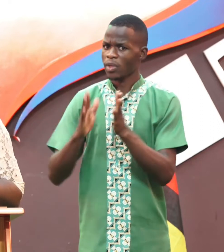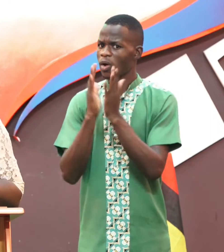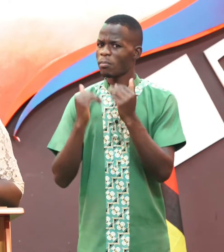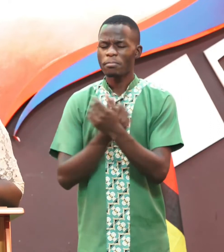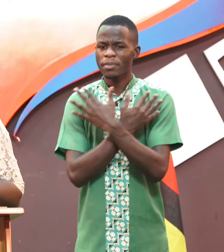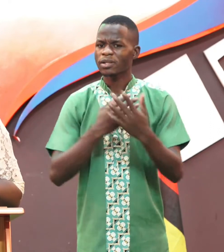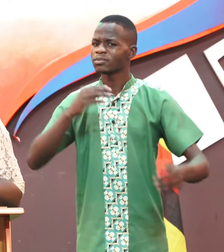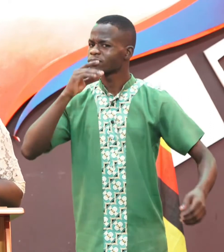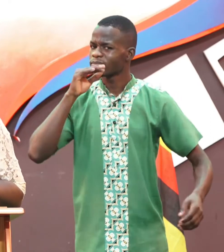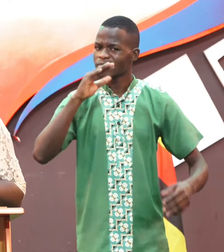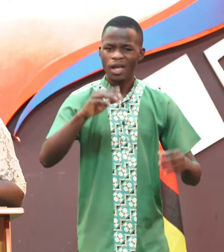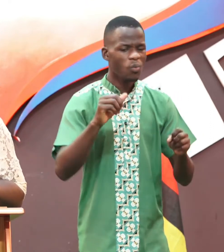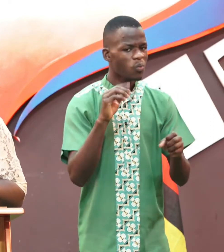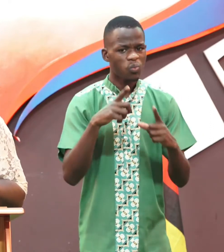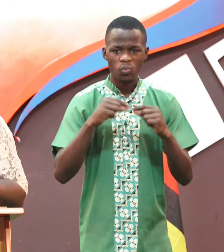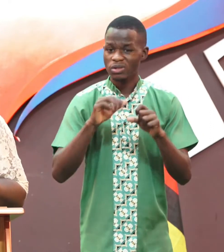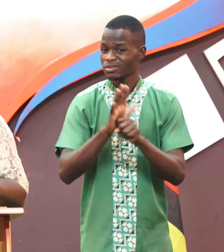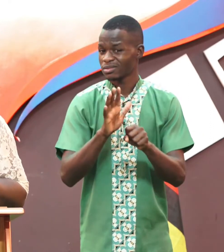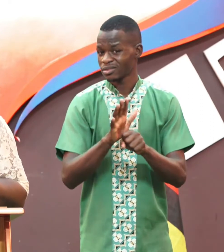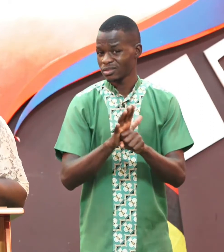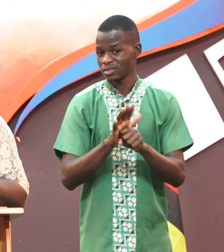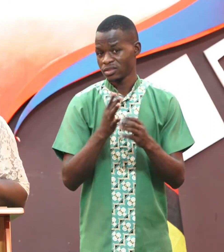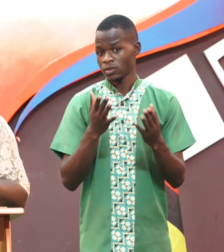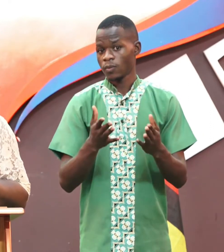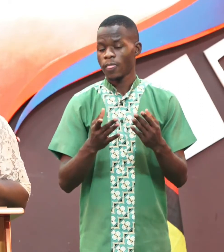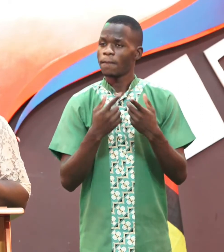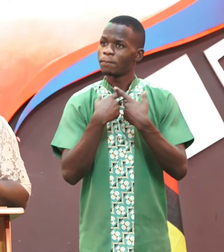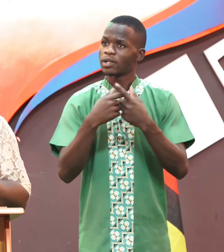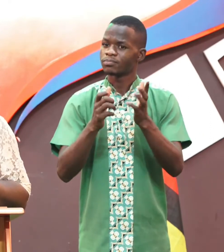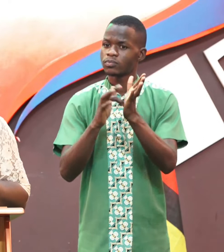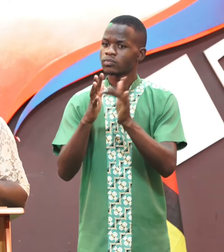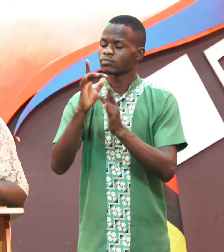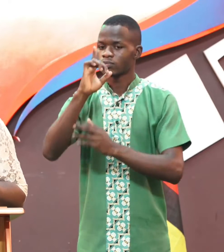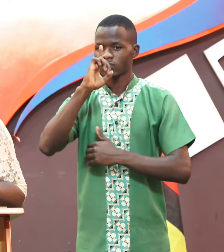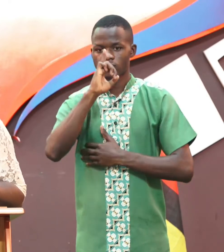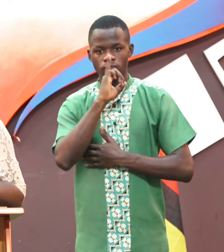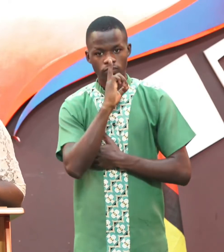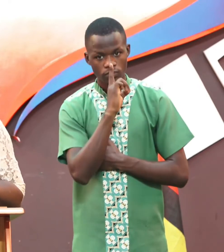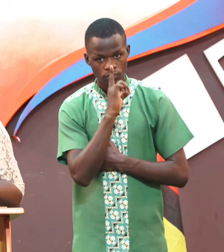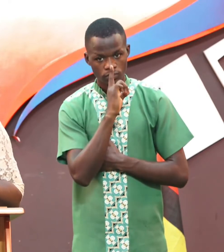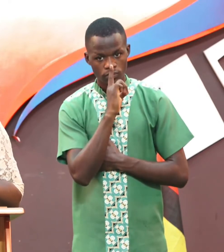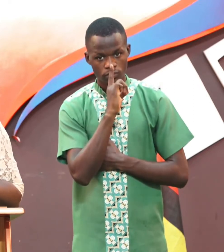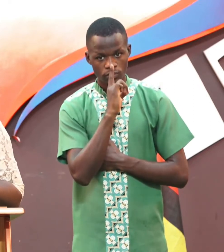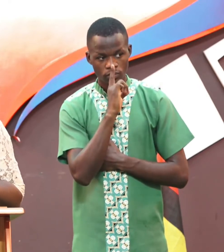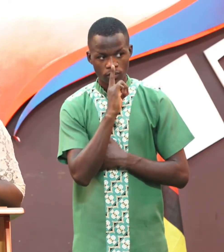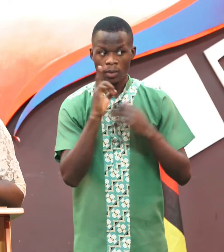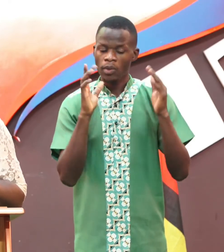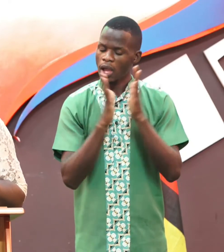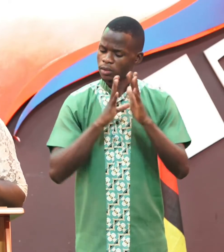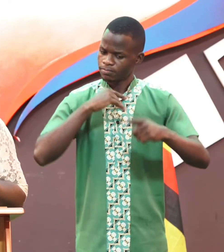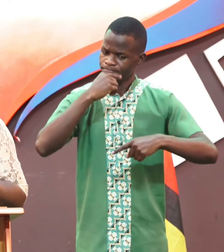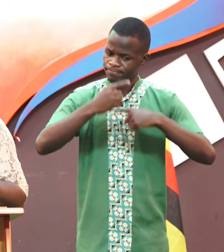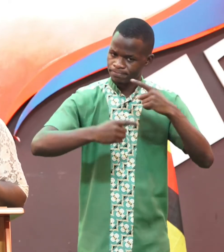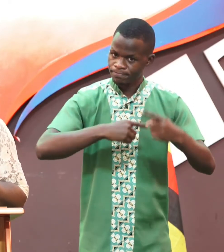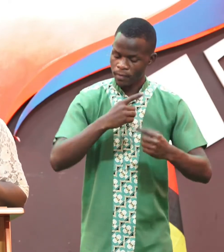adultery, and they spoke so many things about her, but Jesus remained silent. And he